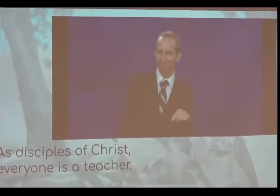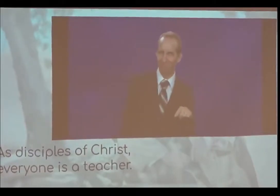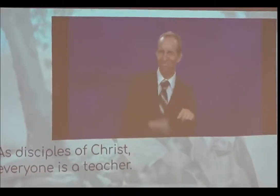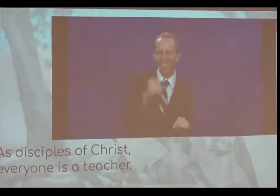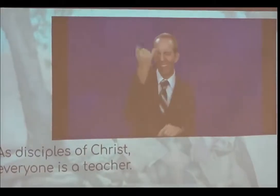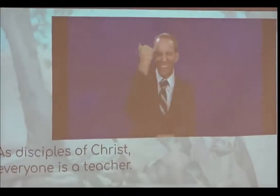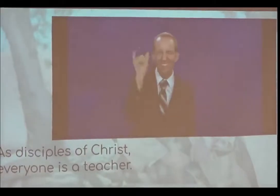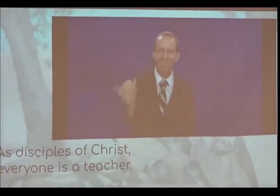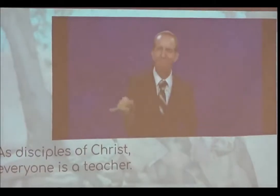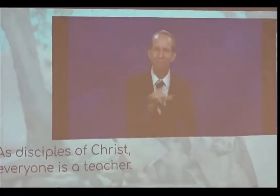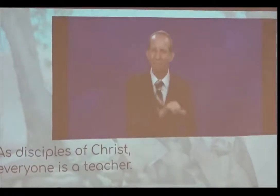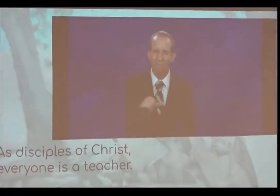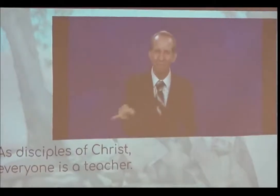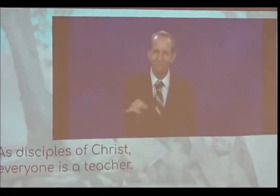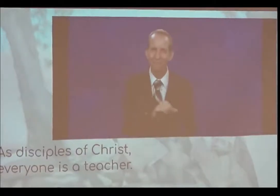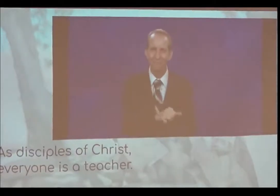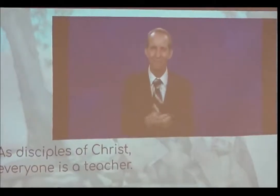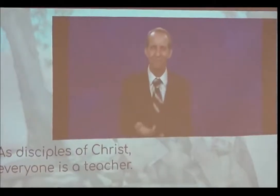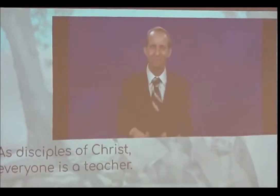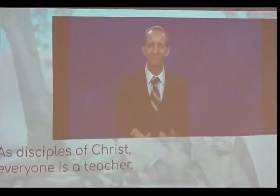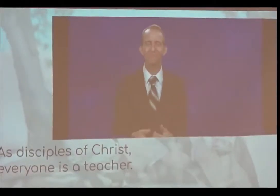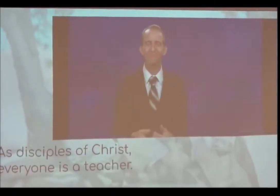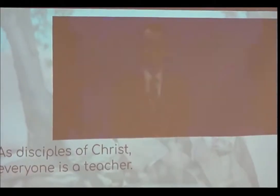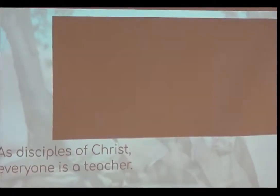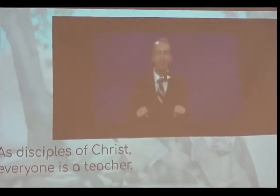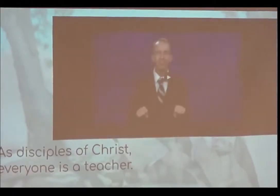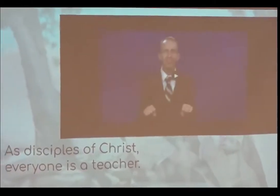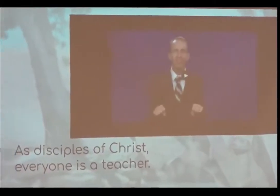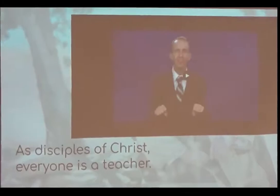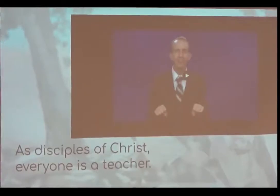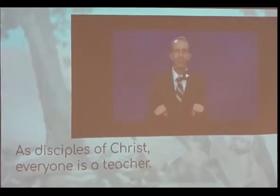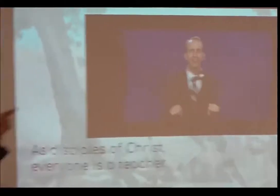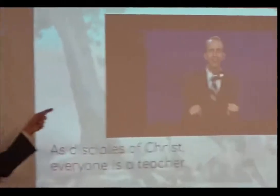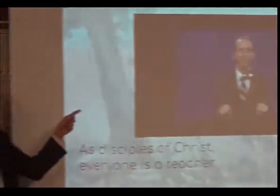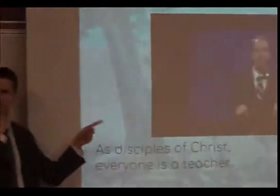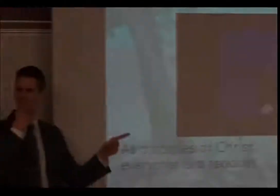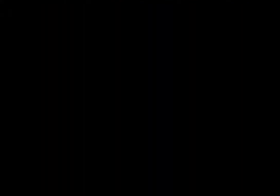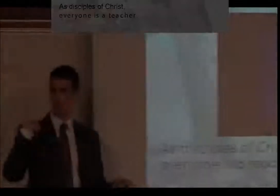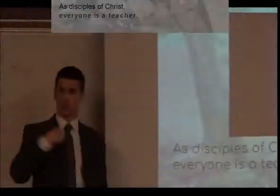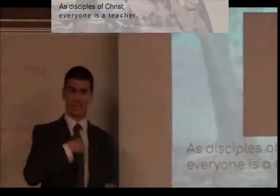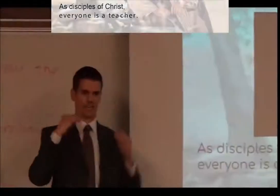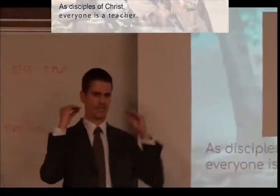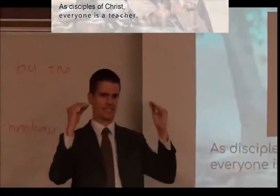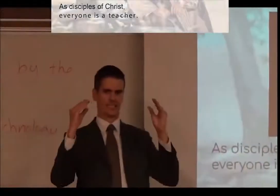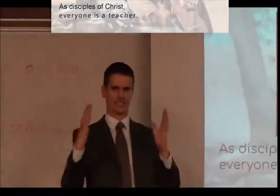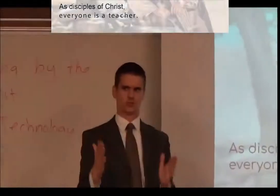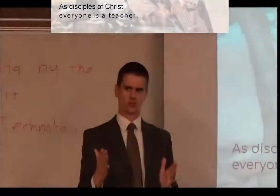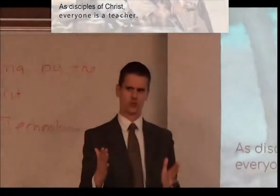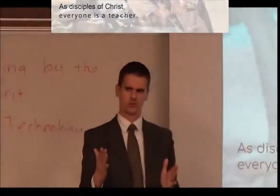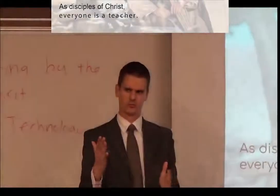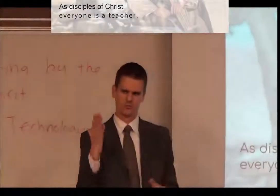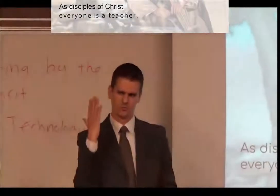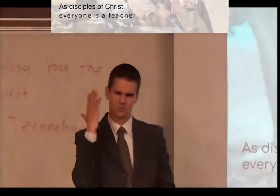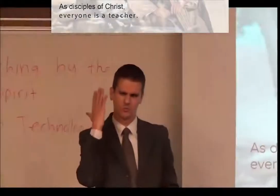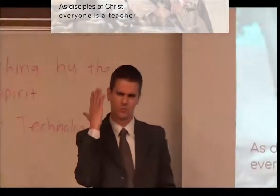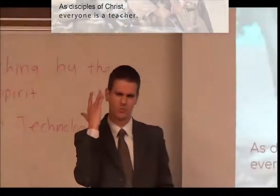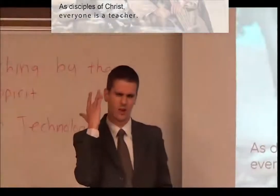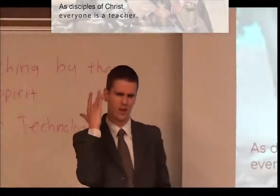you know what, I can't do that. That's foolishness. Like you said, we're all teachers.